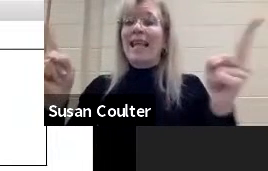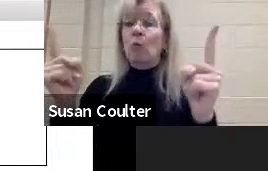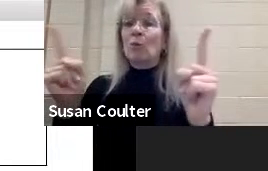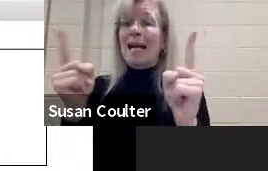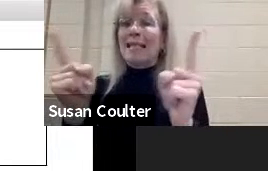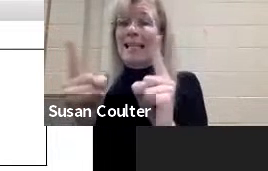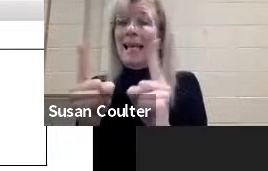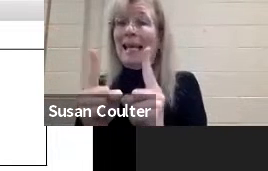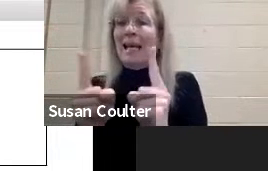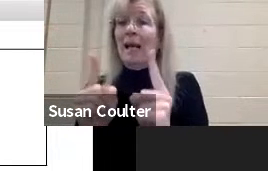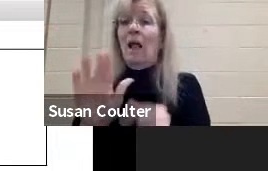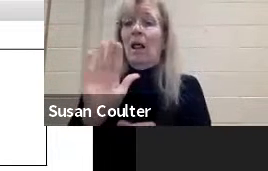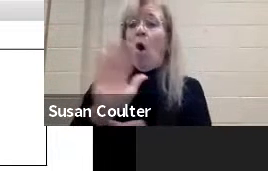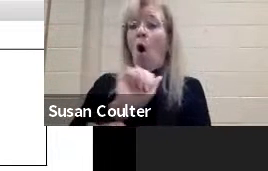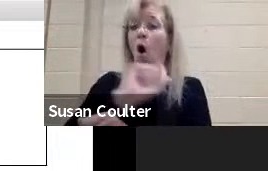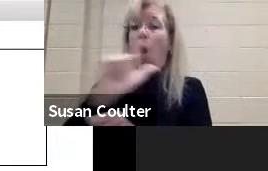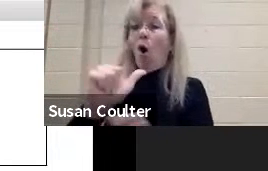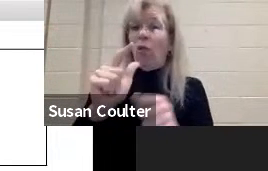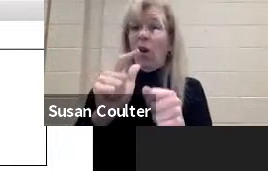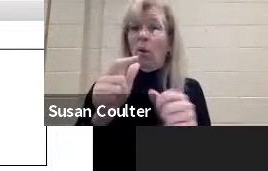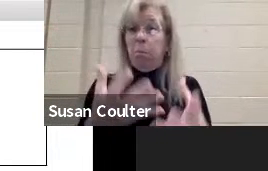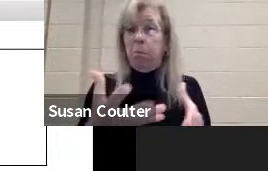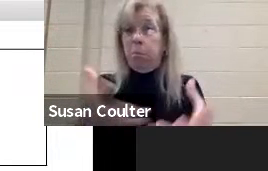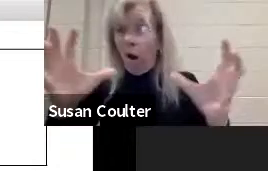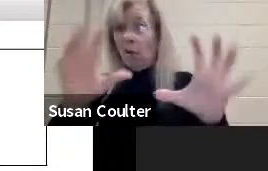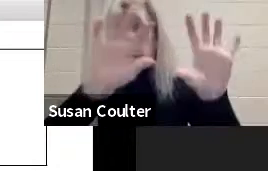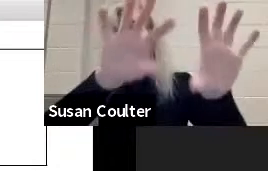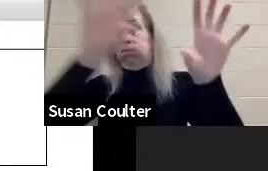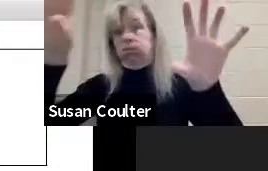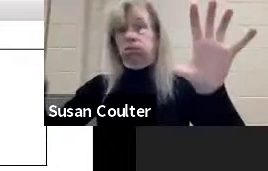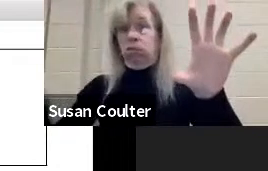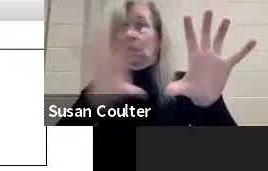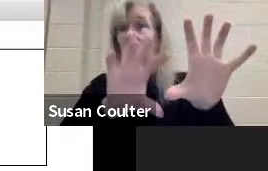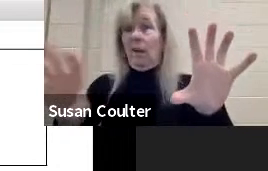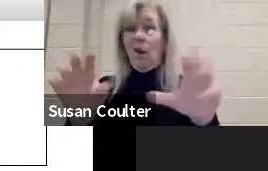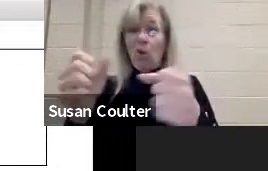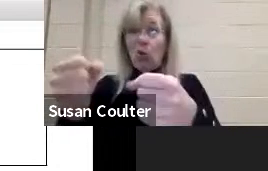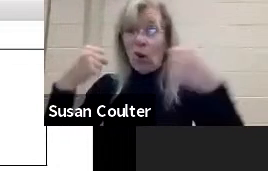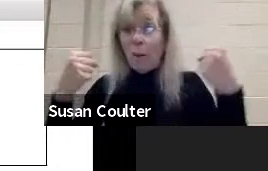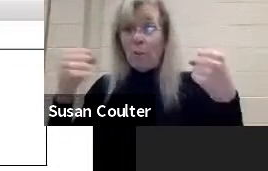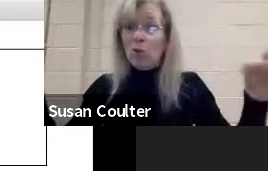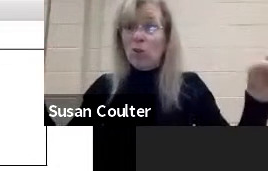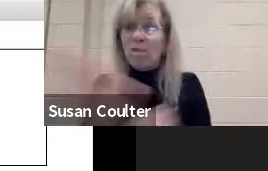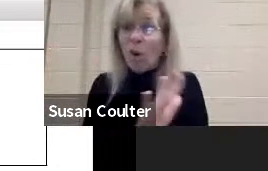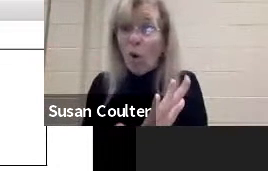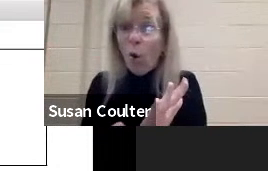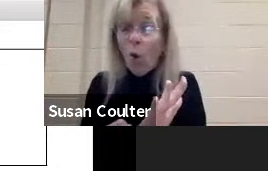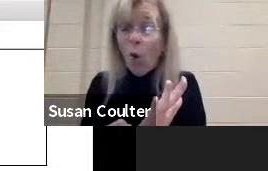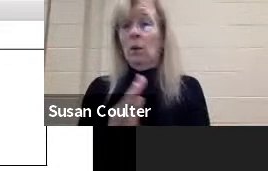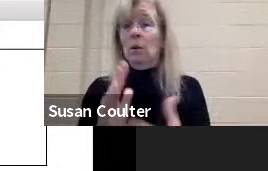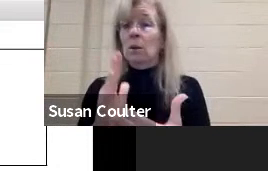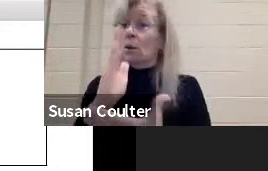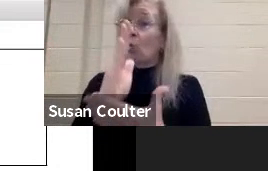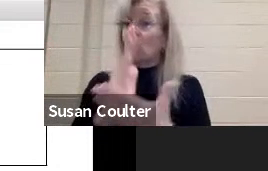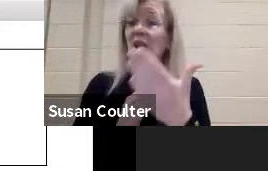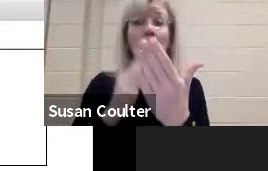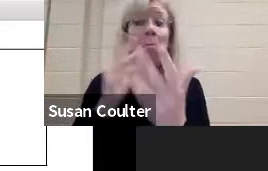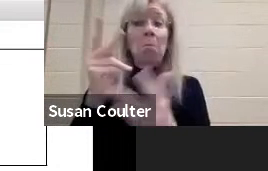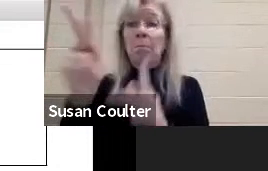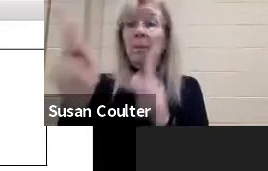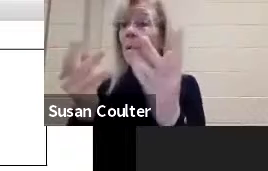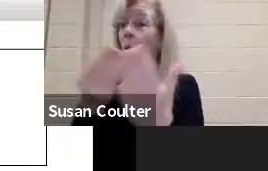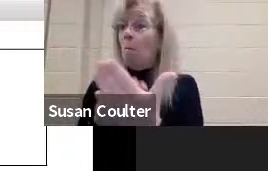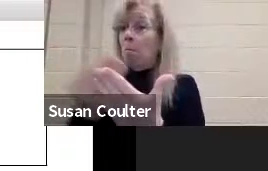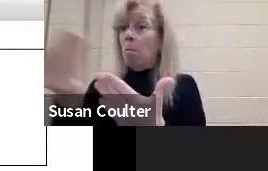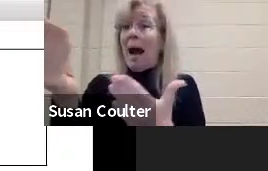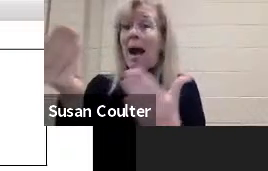of downsizing all their pots. You know, your cupboard's full. So